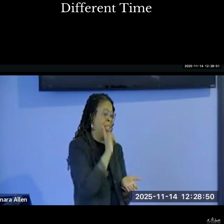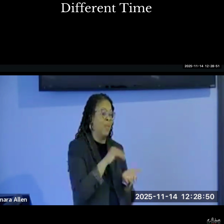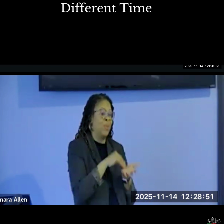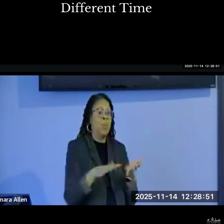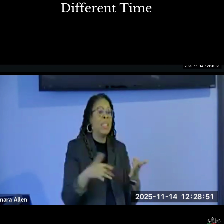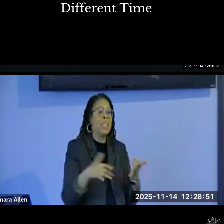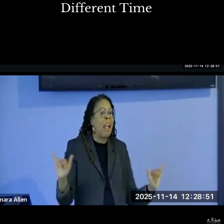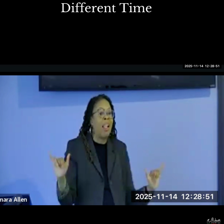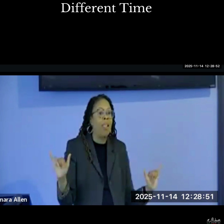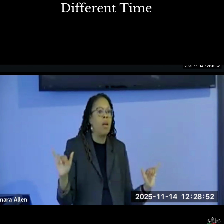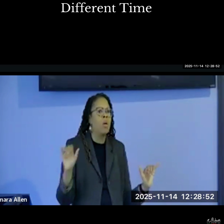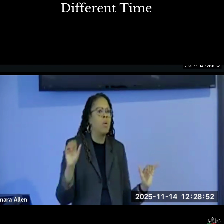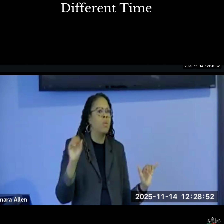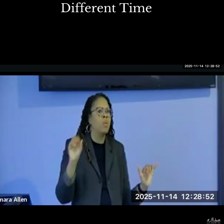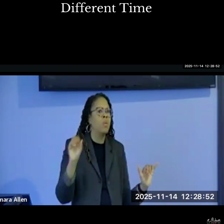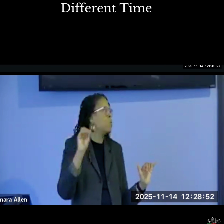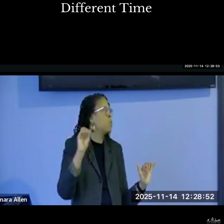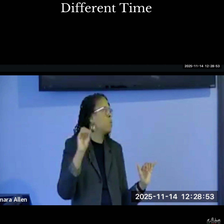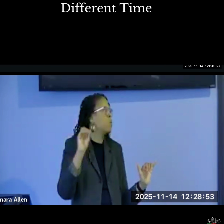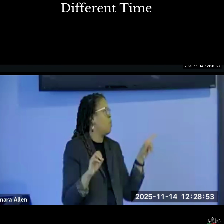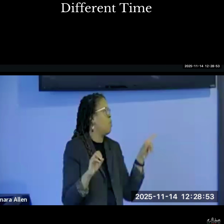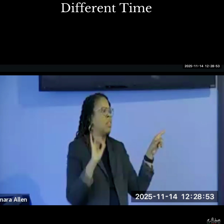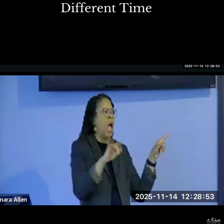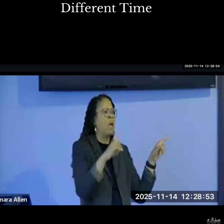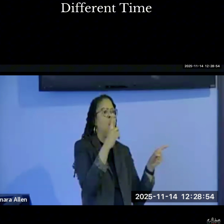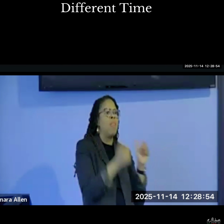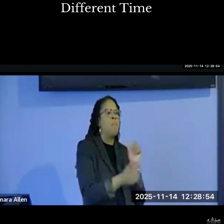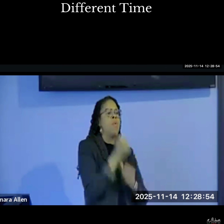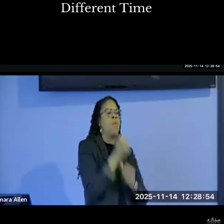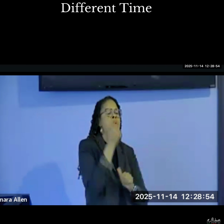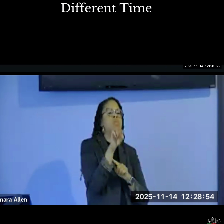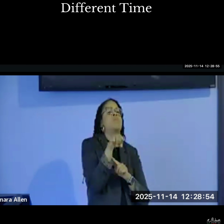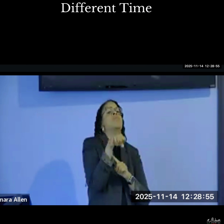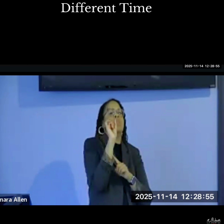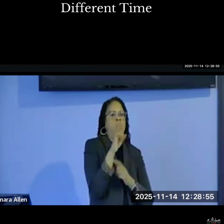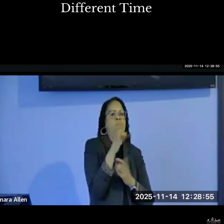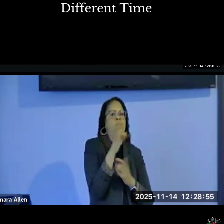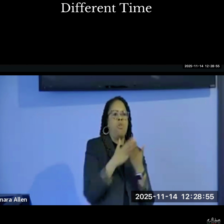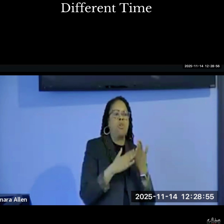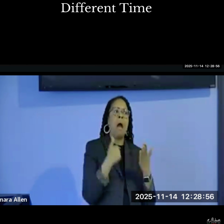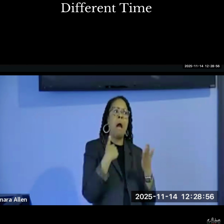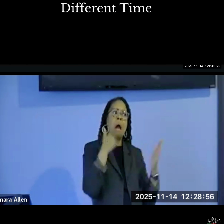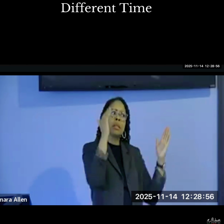The K through 12 system still is failing our Black deaf students.